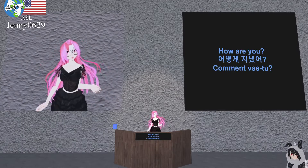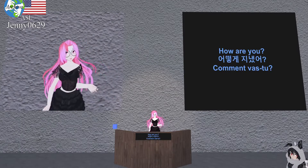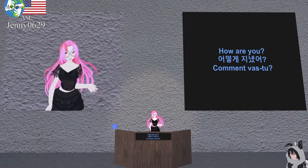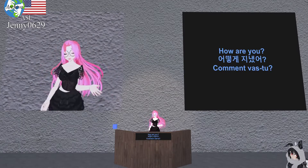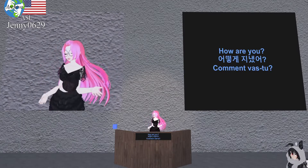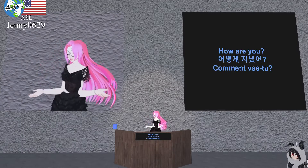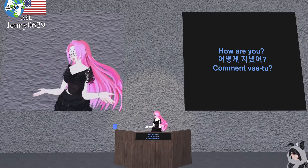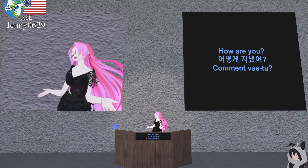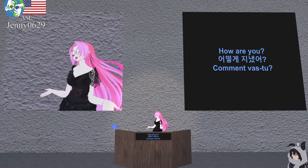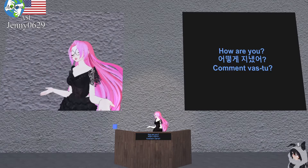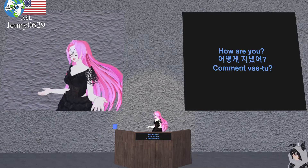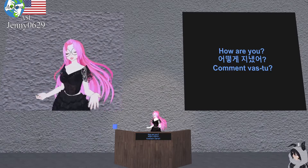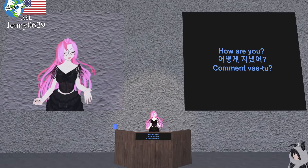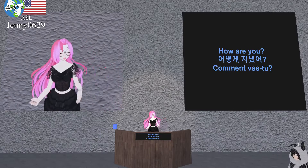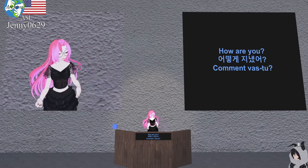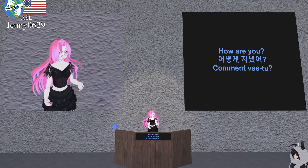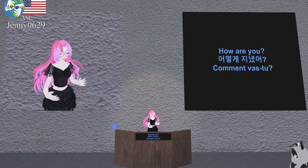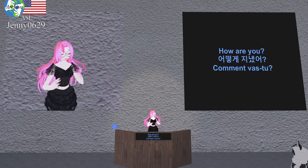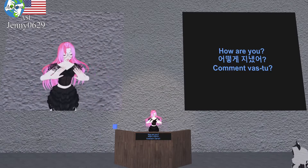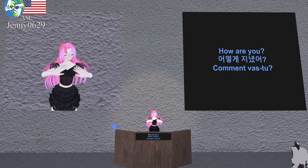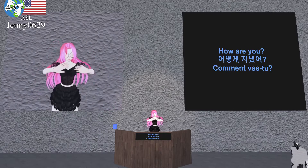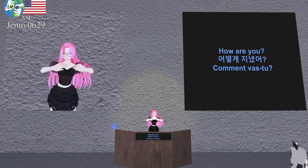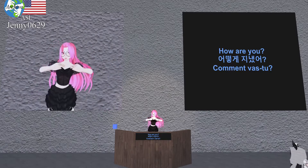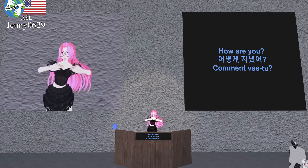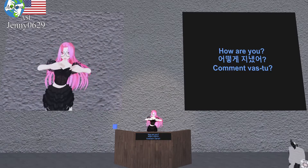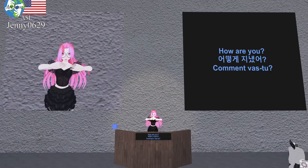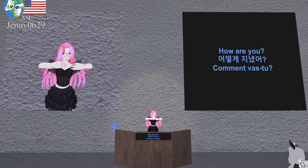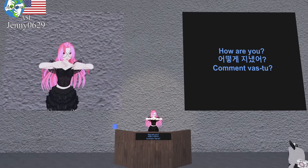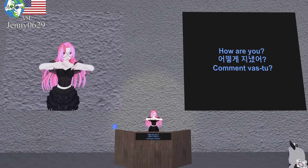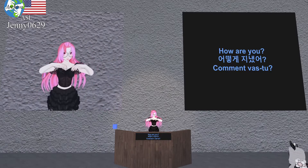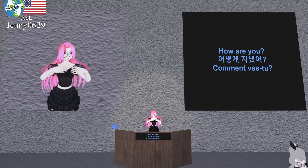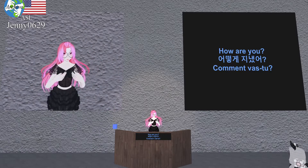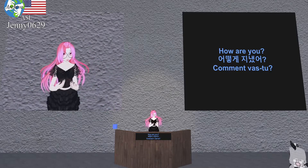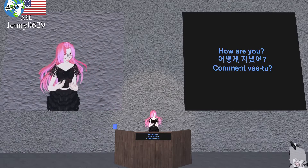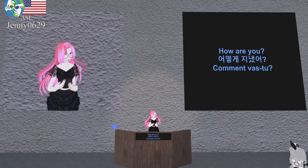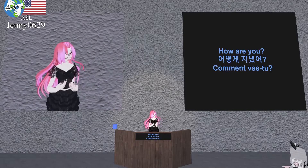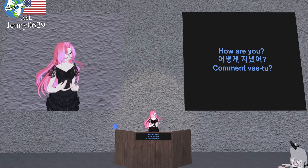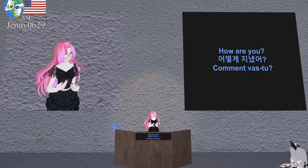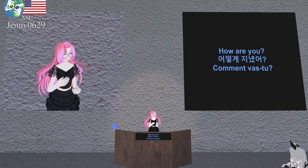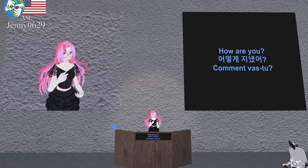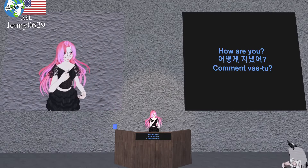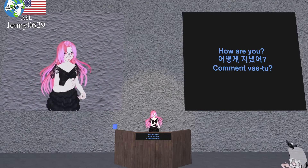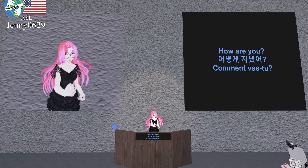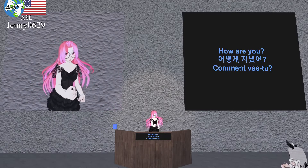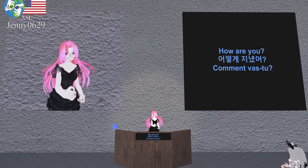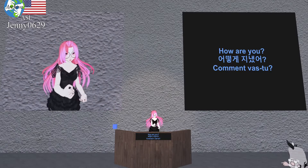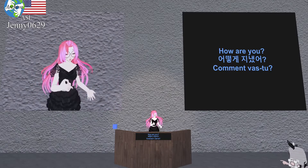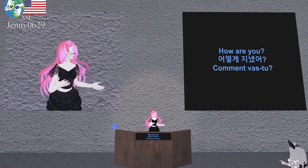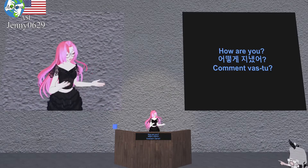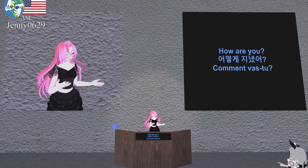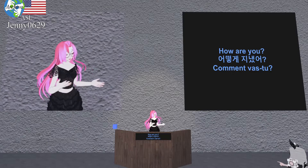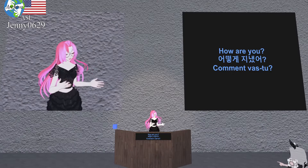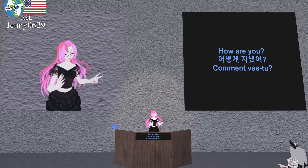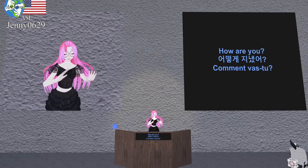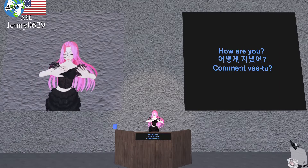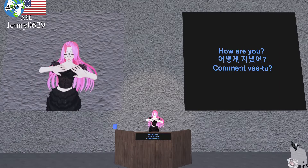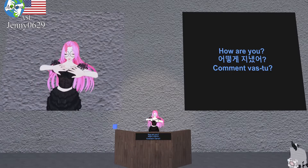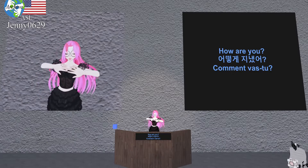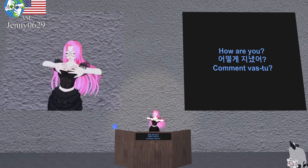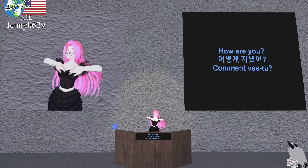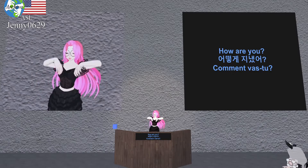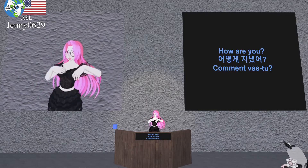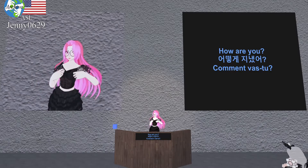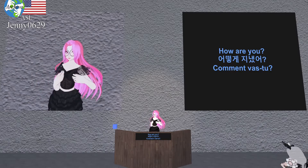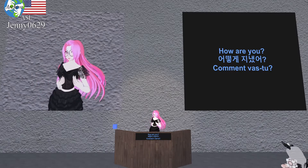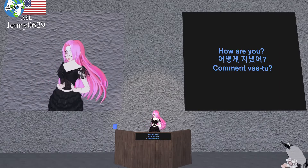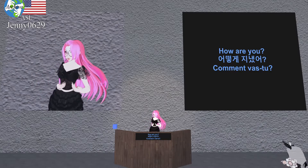together. There's no are or is in sign, so we're just going to say, how you. That means, how are you? So